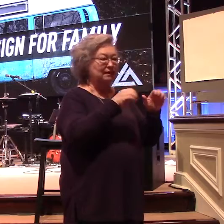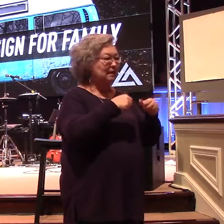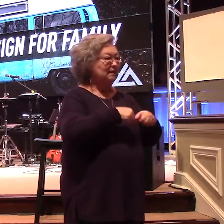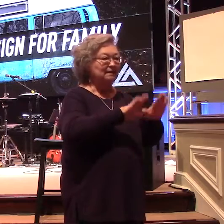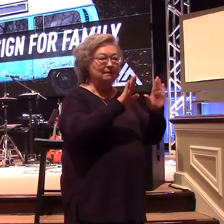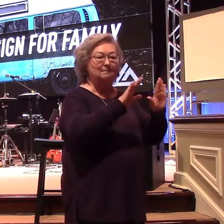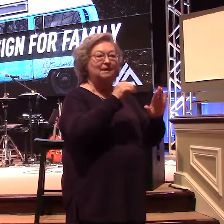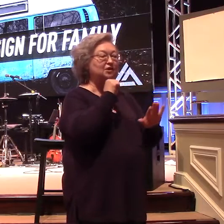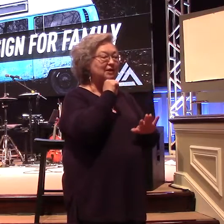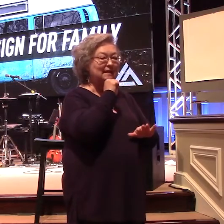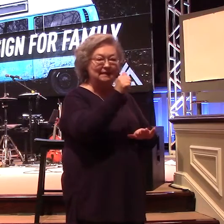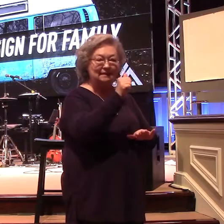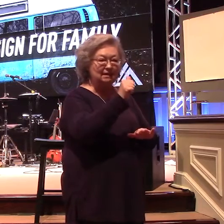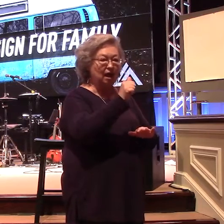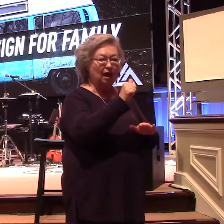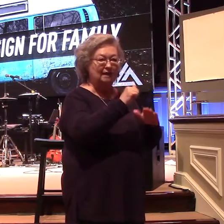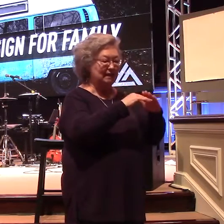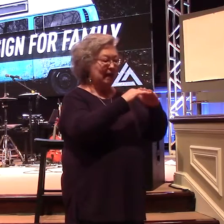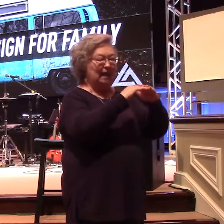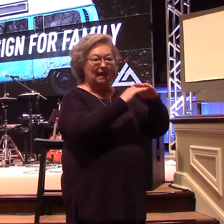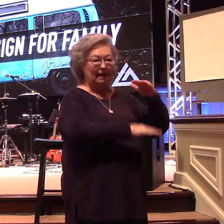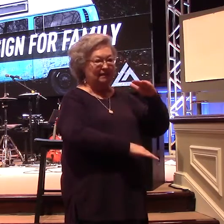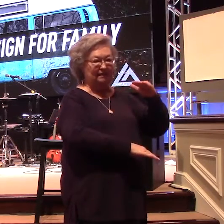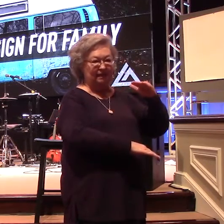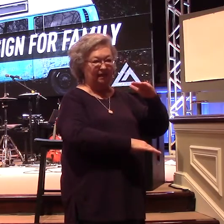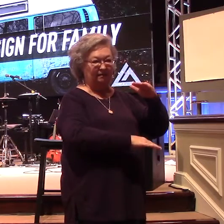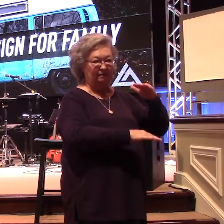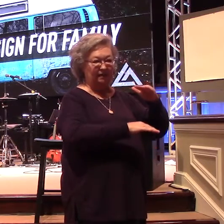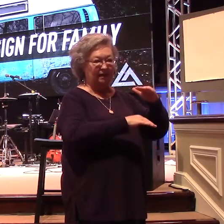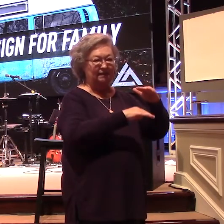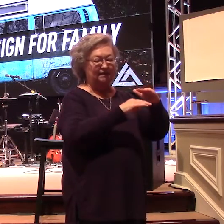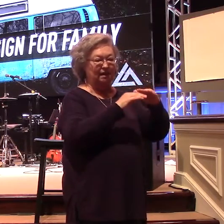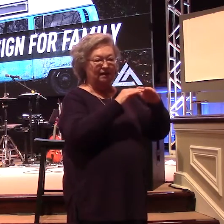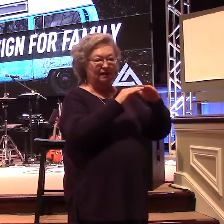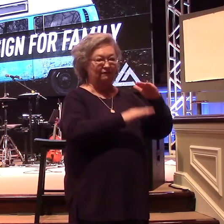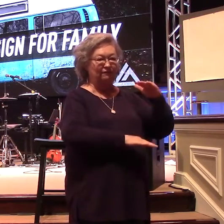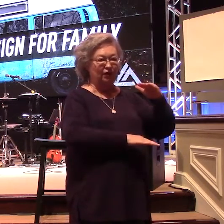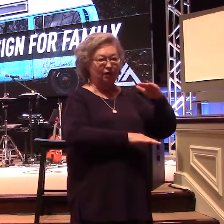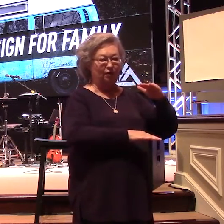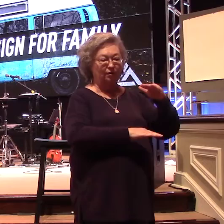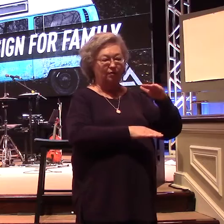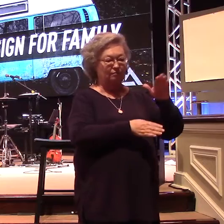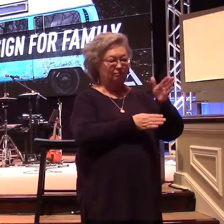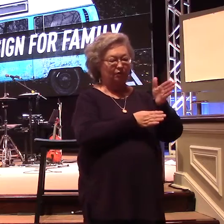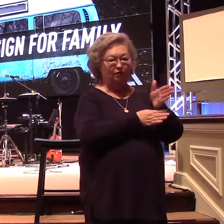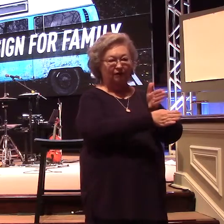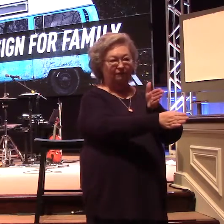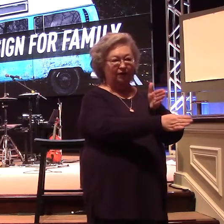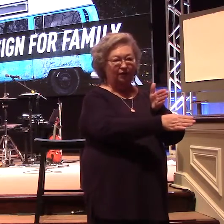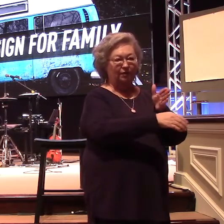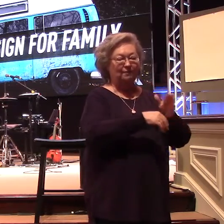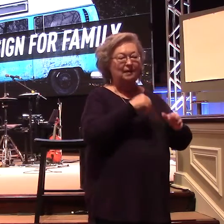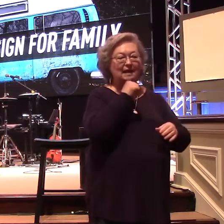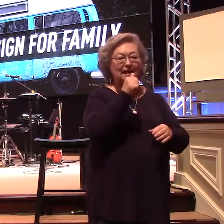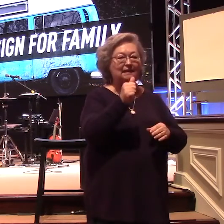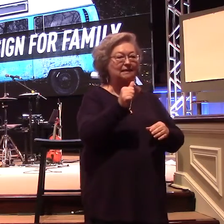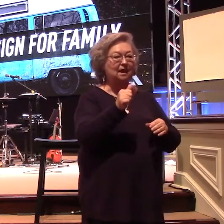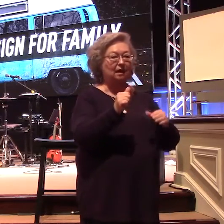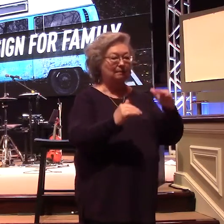not inferiority. And again, I think that's been misconstrued a lot of times. It's not about